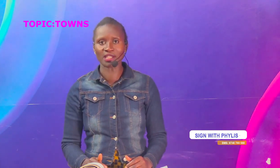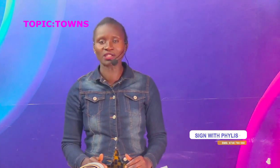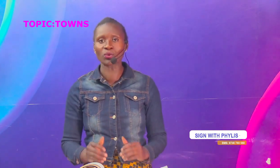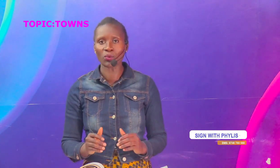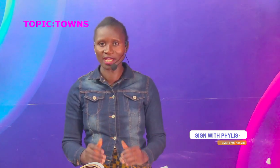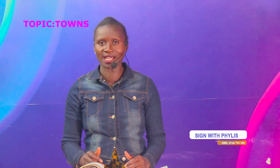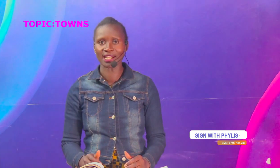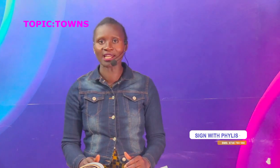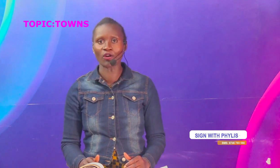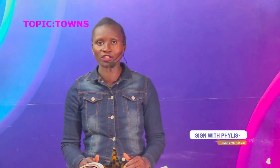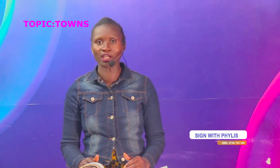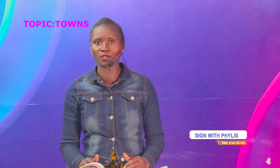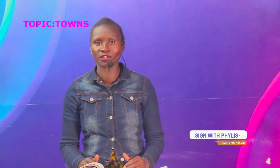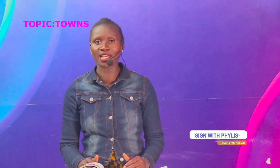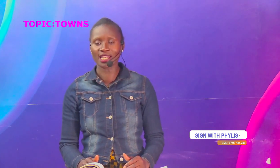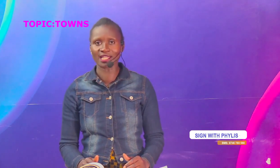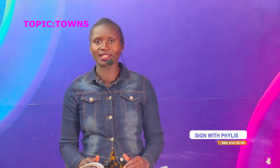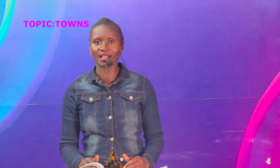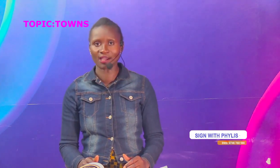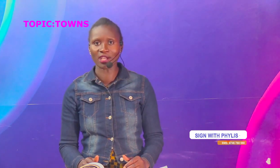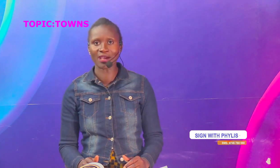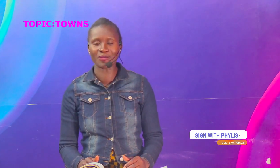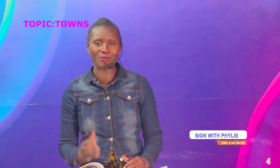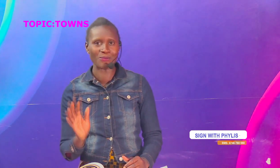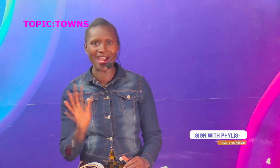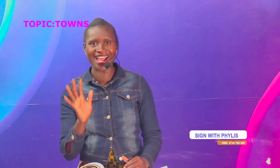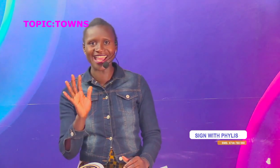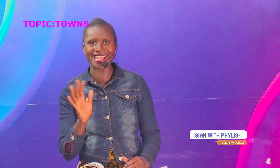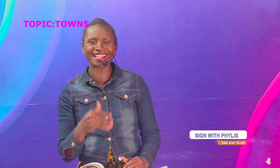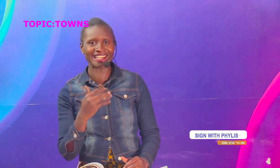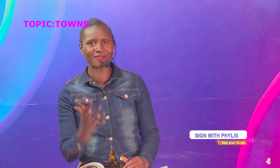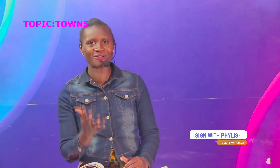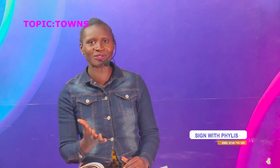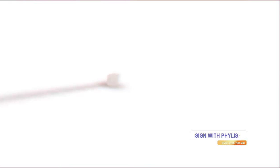wait another hot episode that is coming up. Bye. Love you so much.